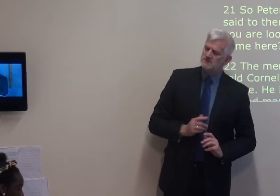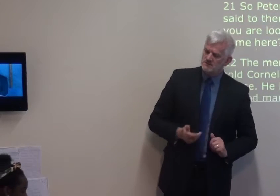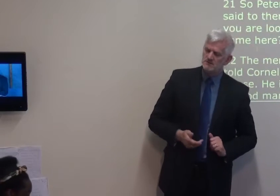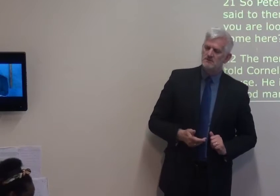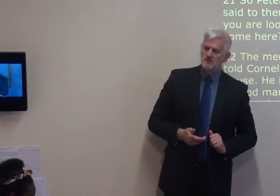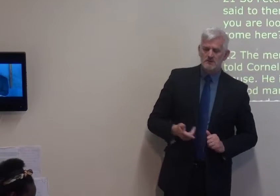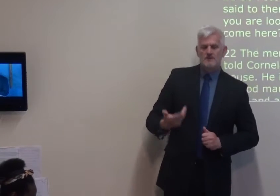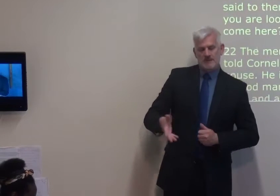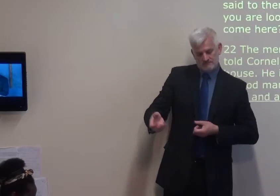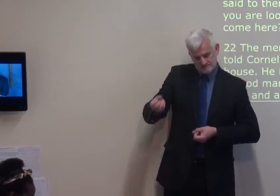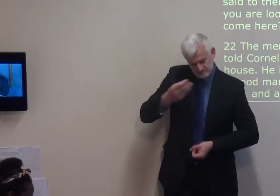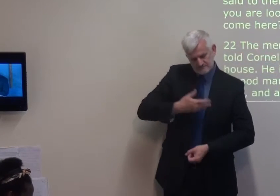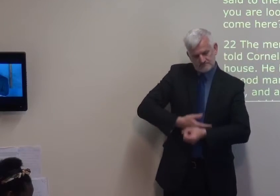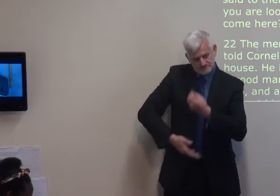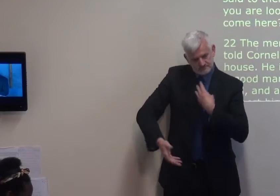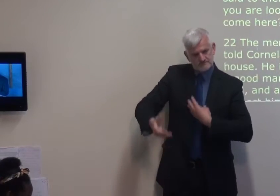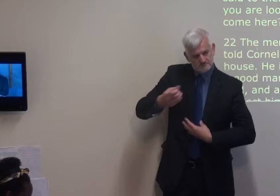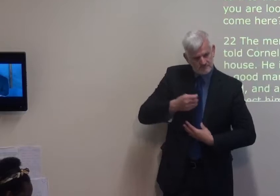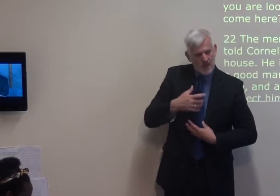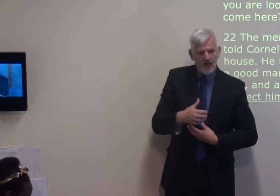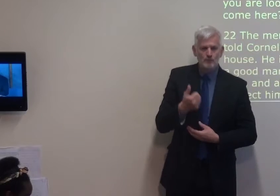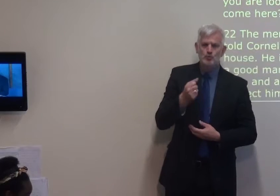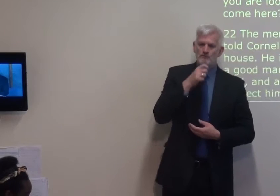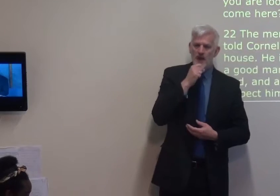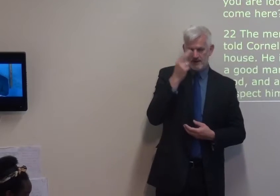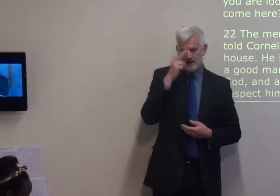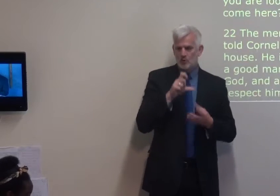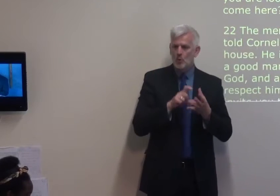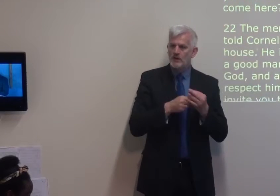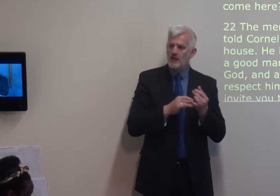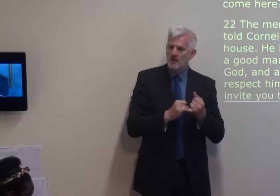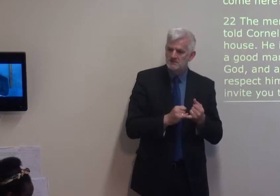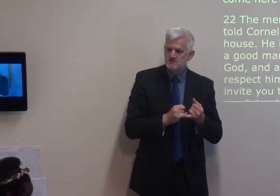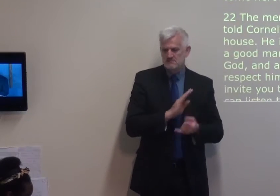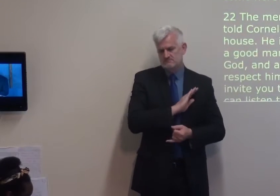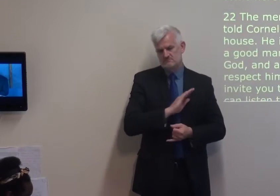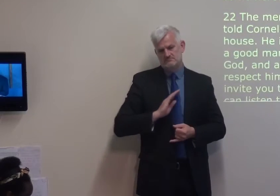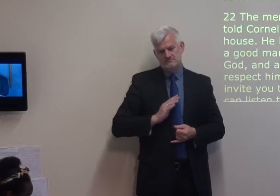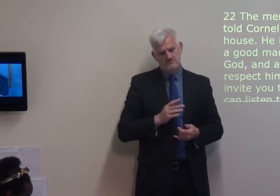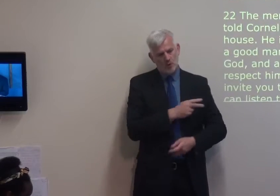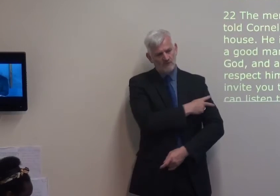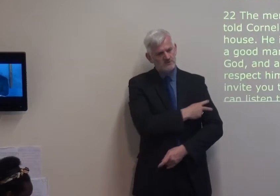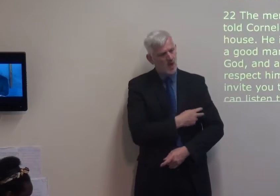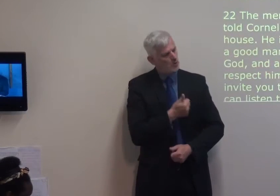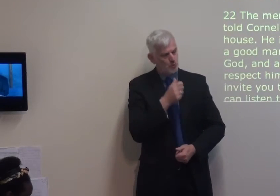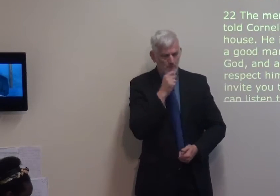And they said, Cornelius, the centurion, a just man, and one that feareth God, and of